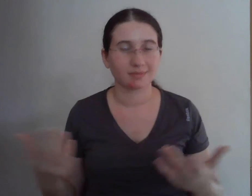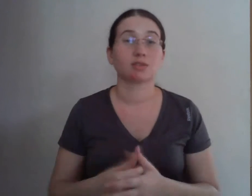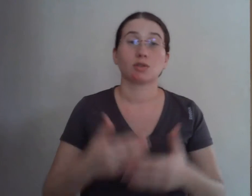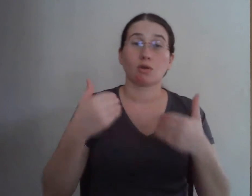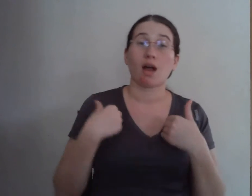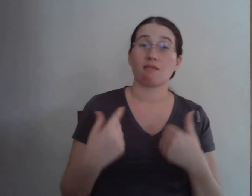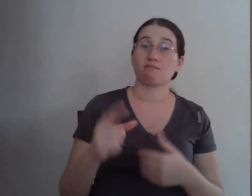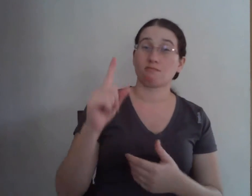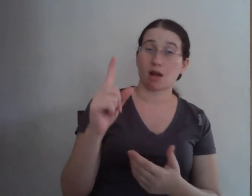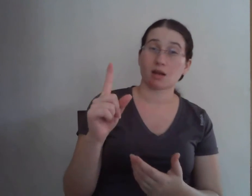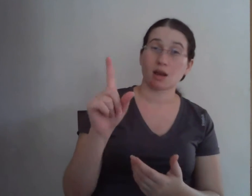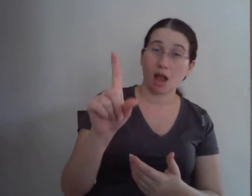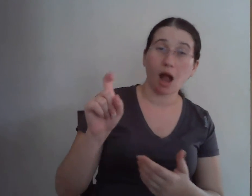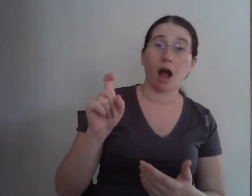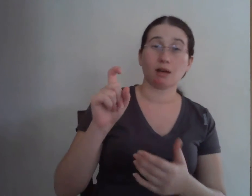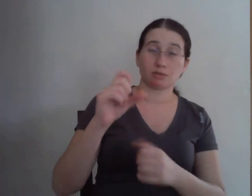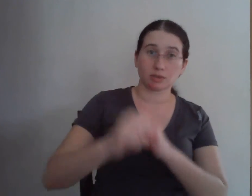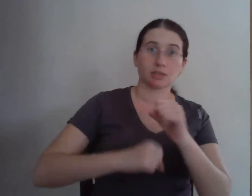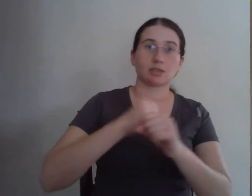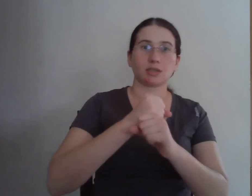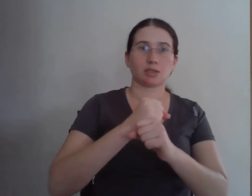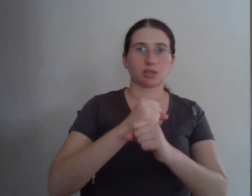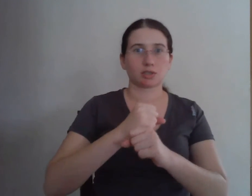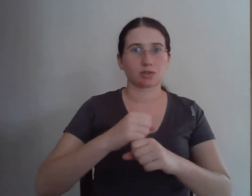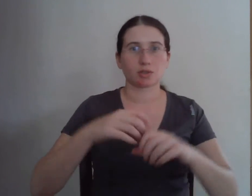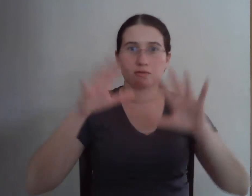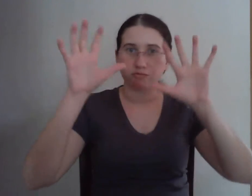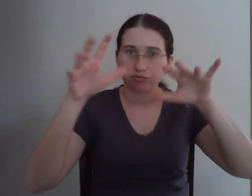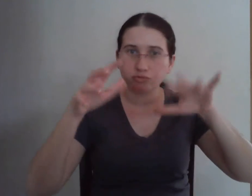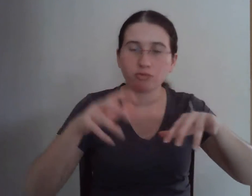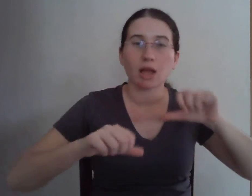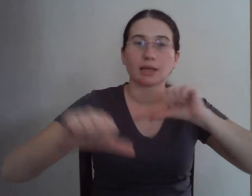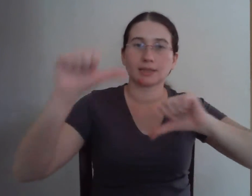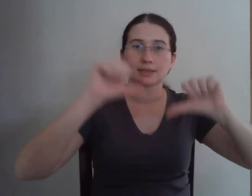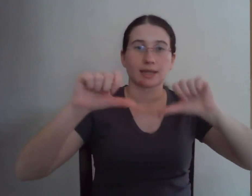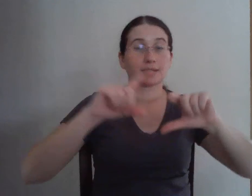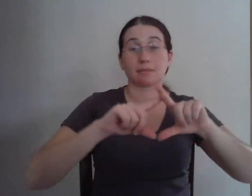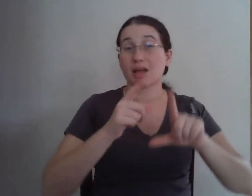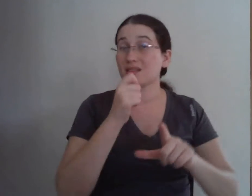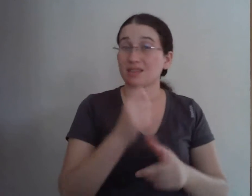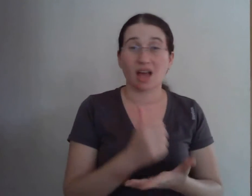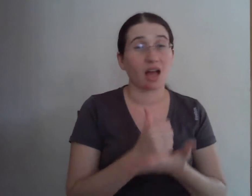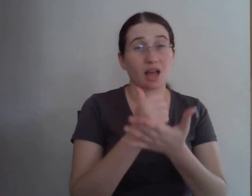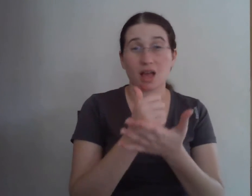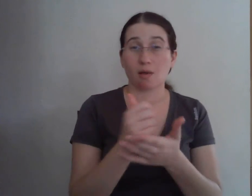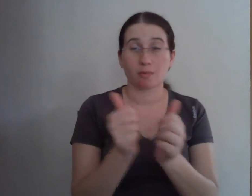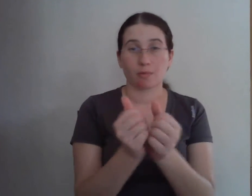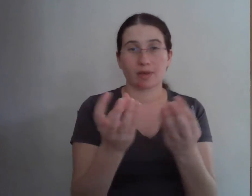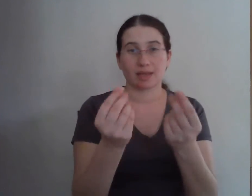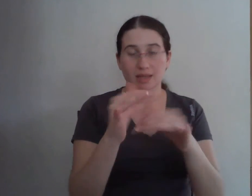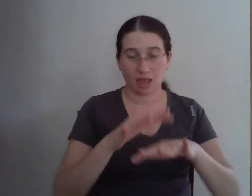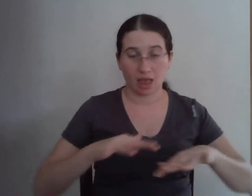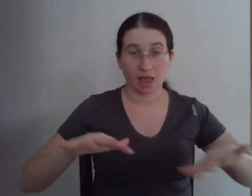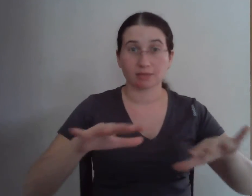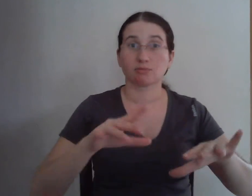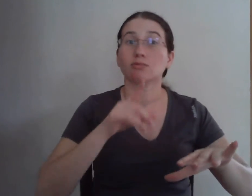years of modern range science, and that had accelerated desertification, as we first discovered in Africa and then